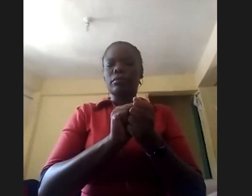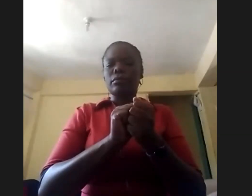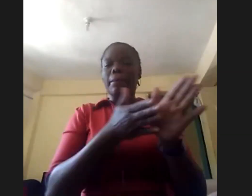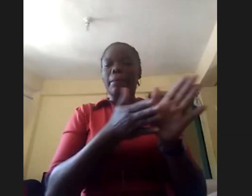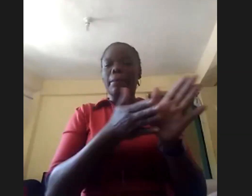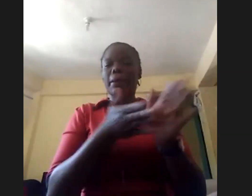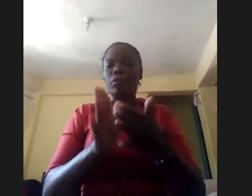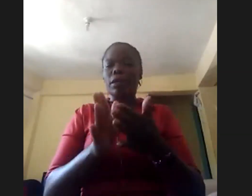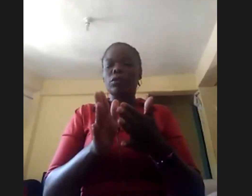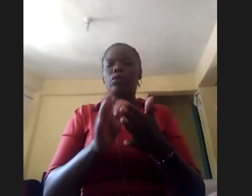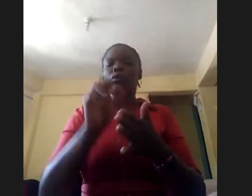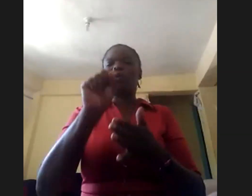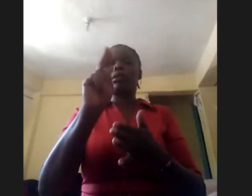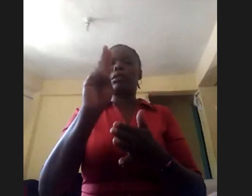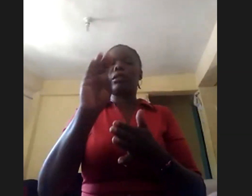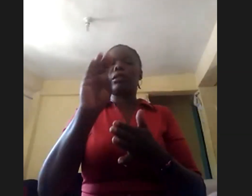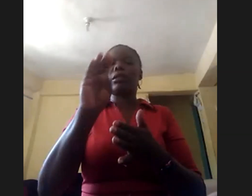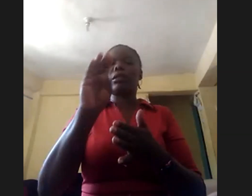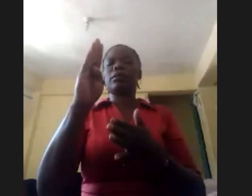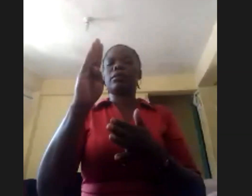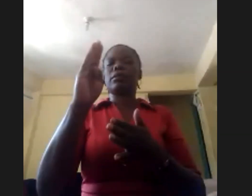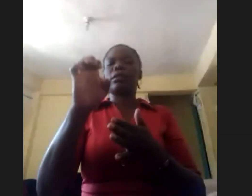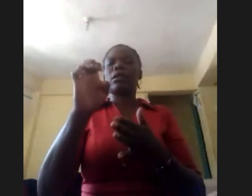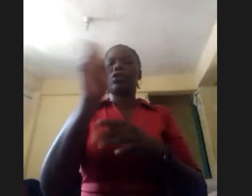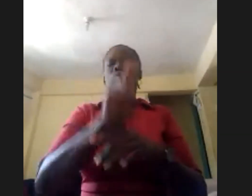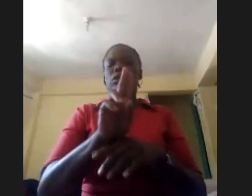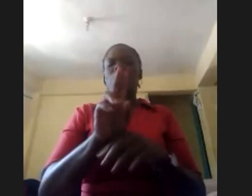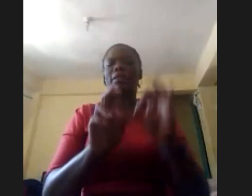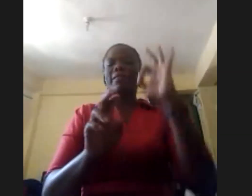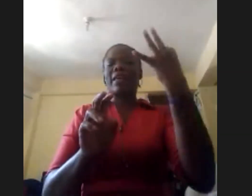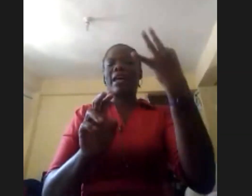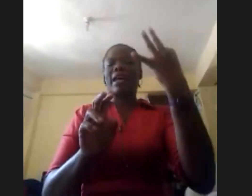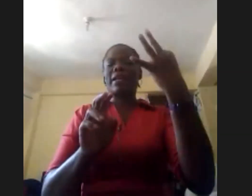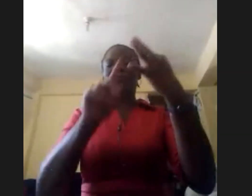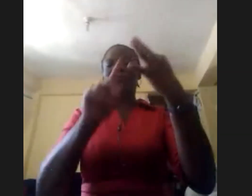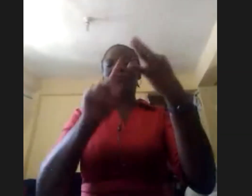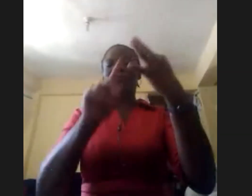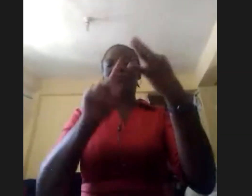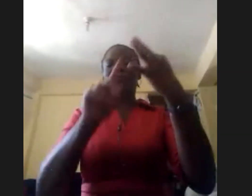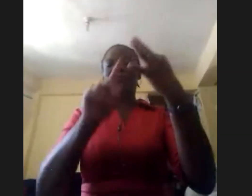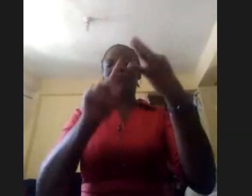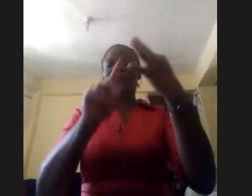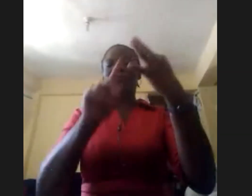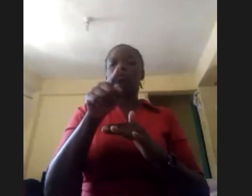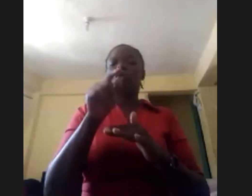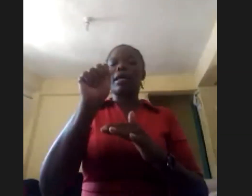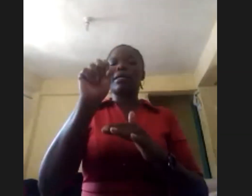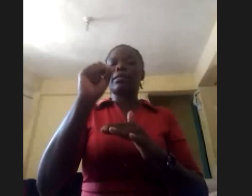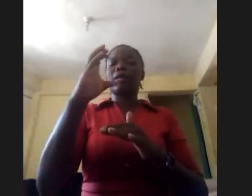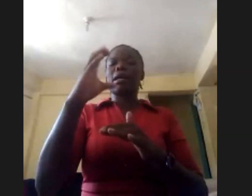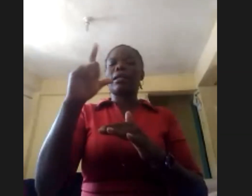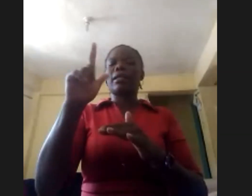use. So on the third thing, after you escalate, the third thing that you'll find is now